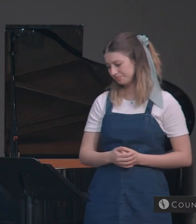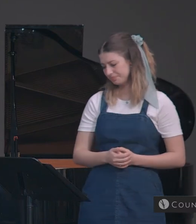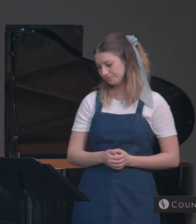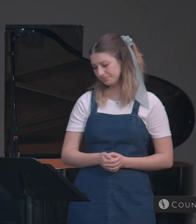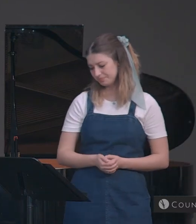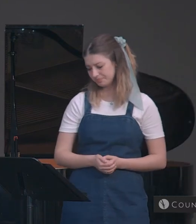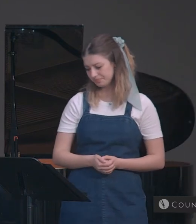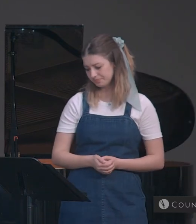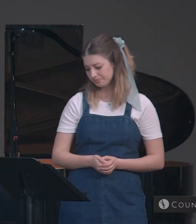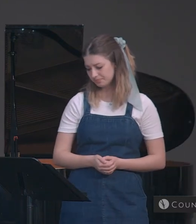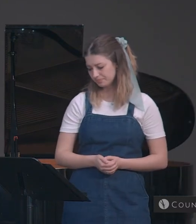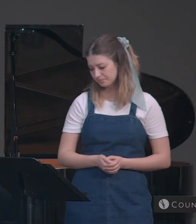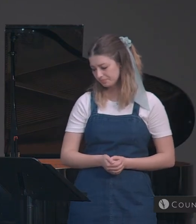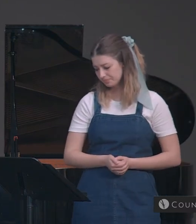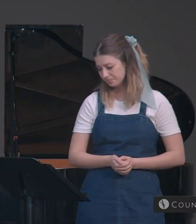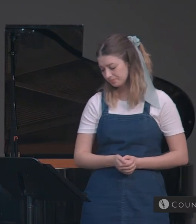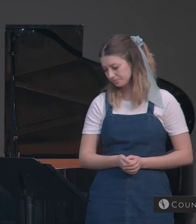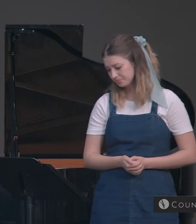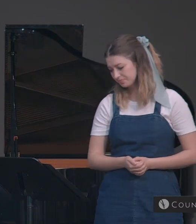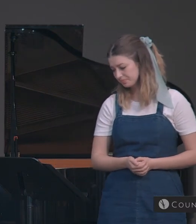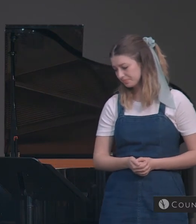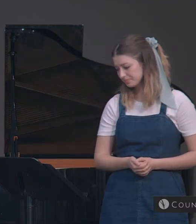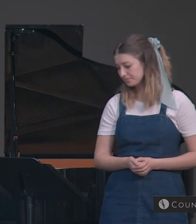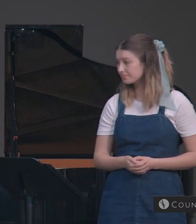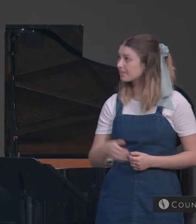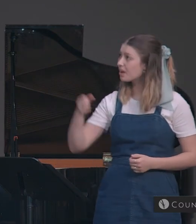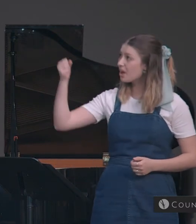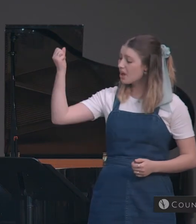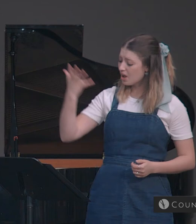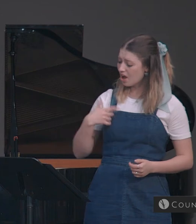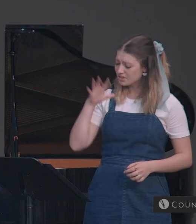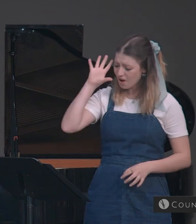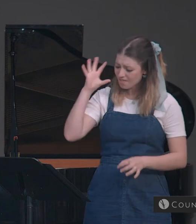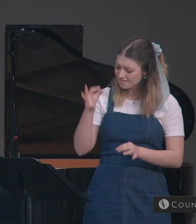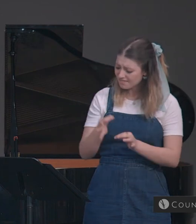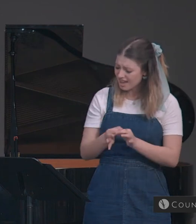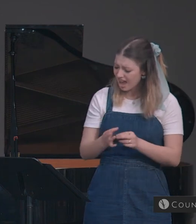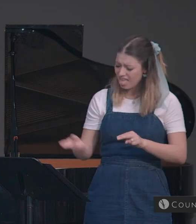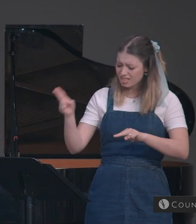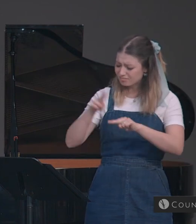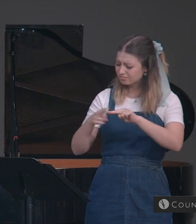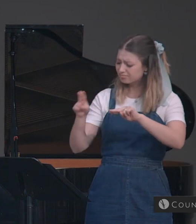radiance of your purity. Cause our